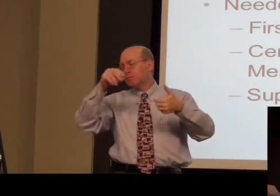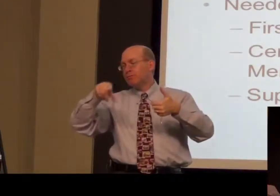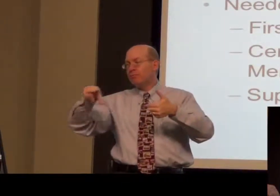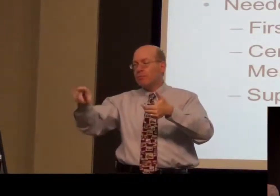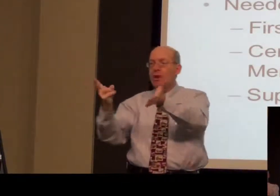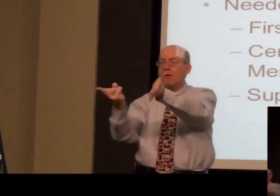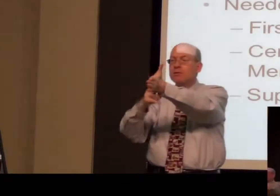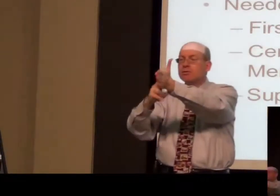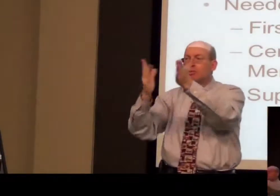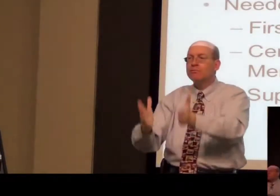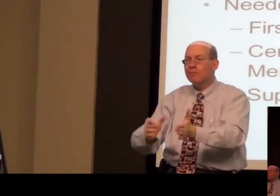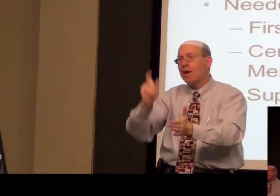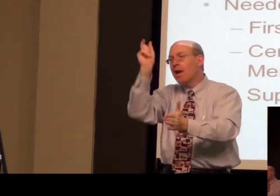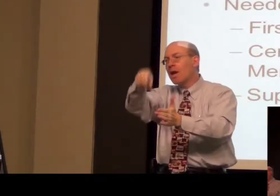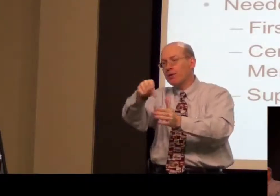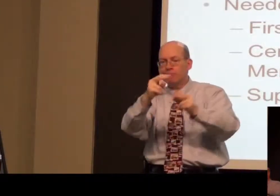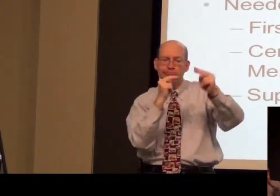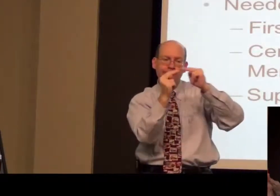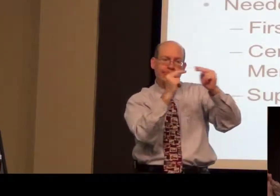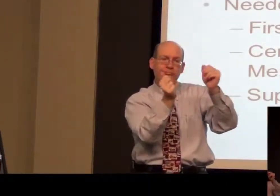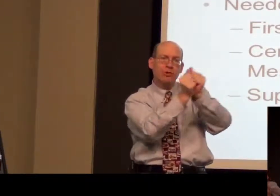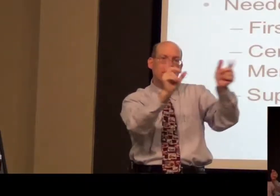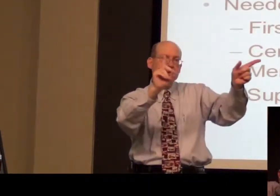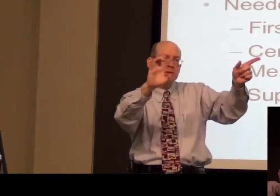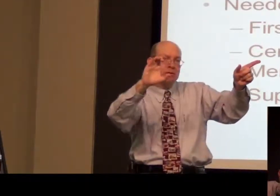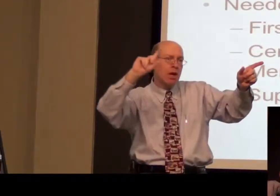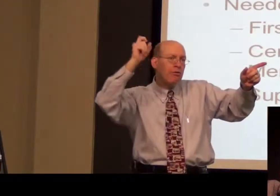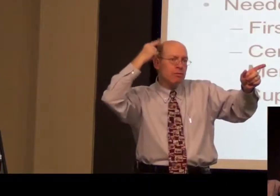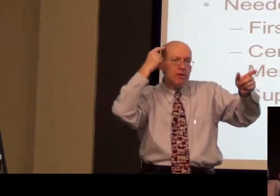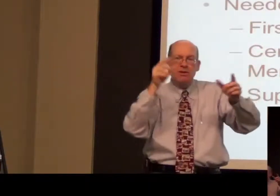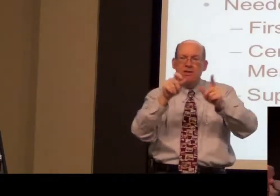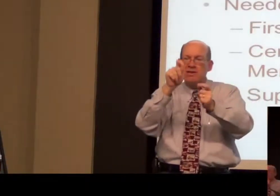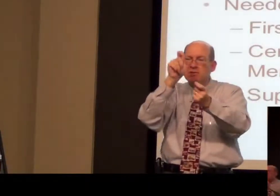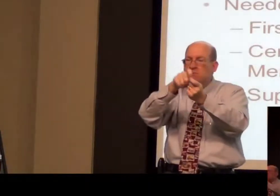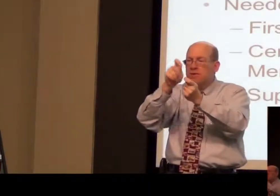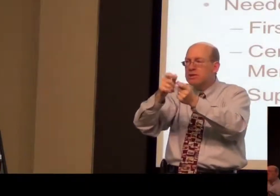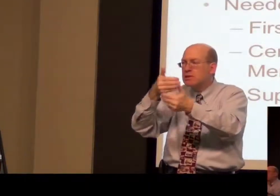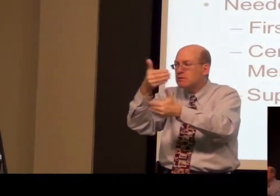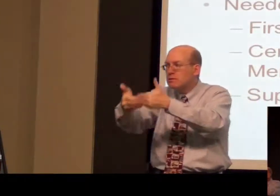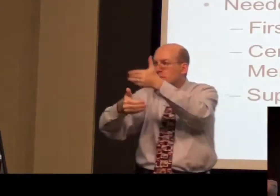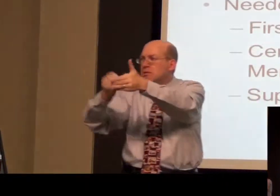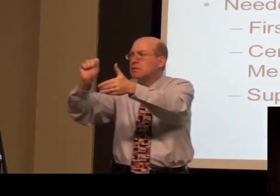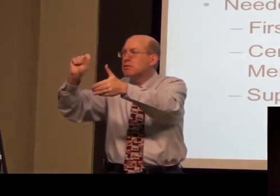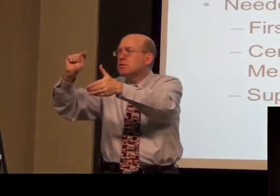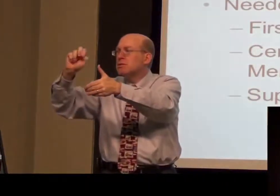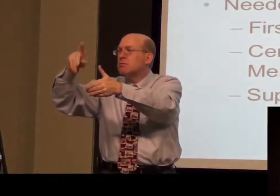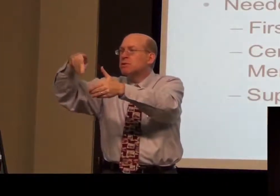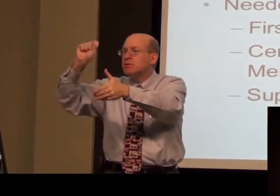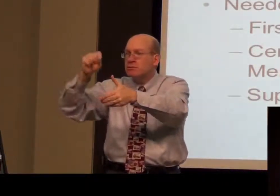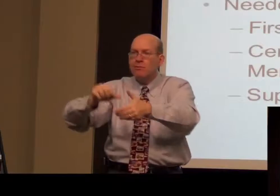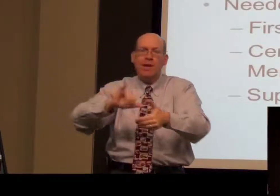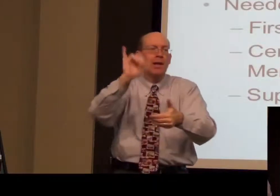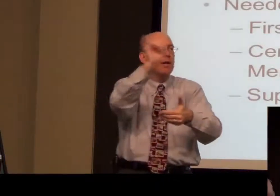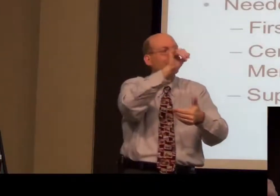construction of Dorm 6. So with the contractors in DC, we had to negotiate different things, different